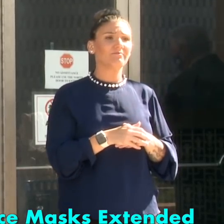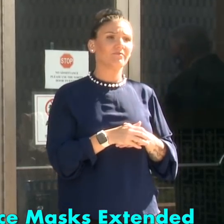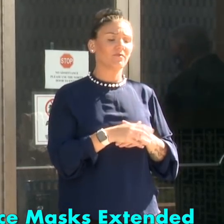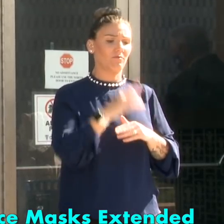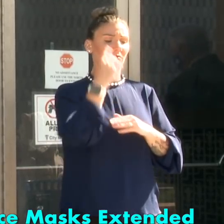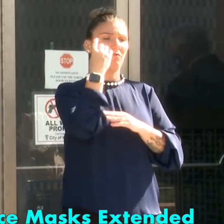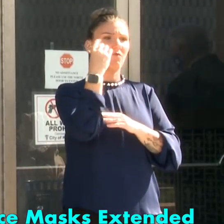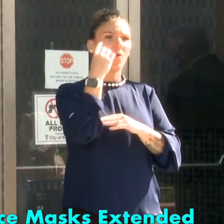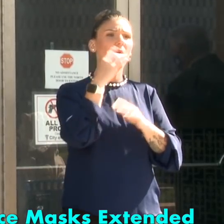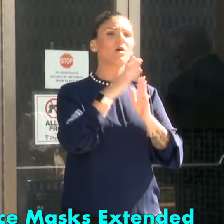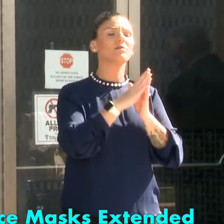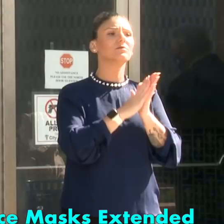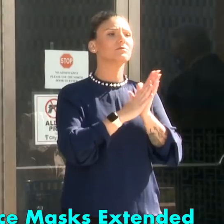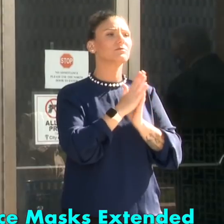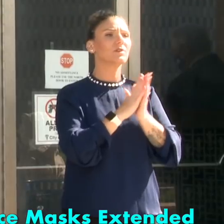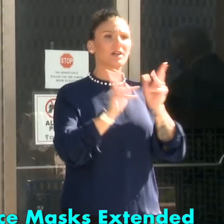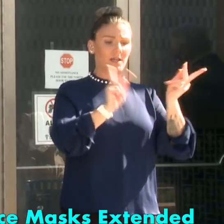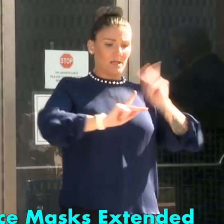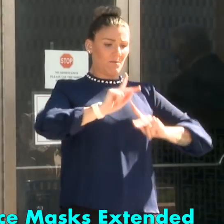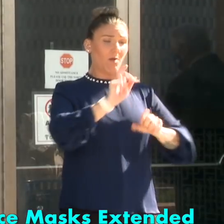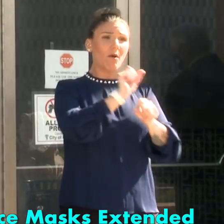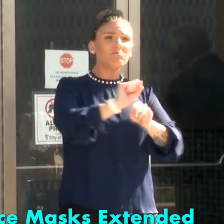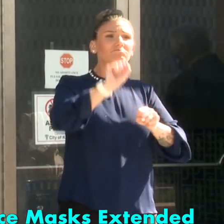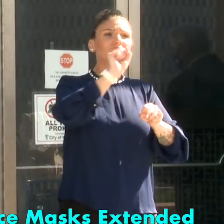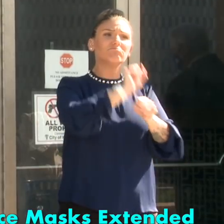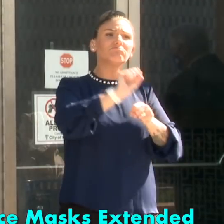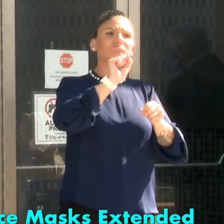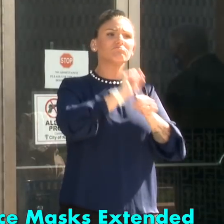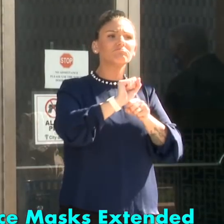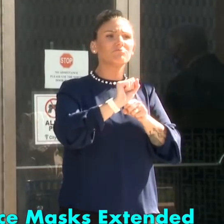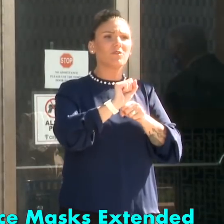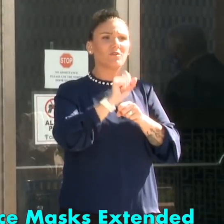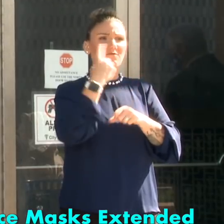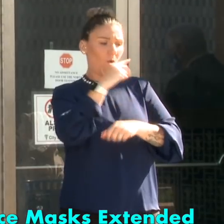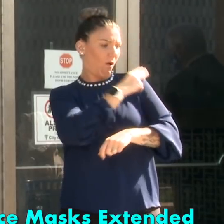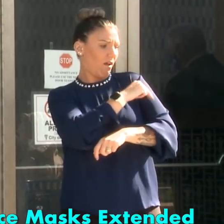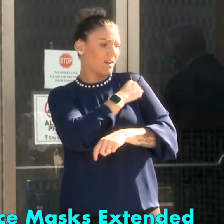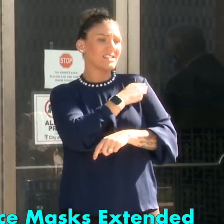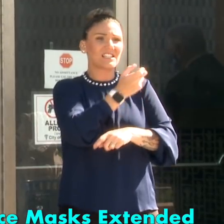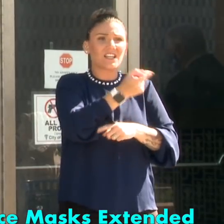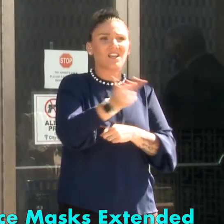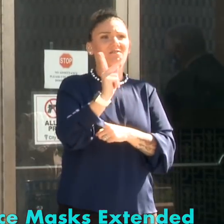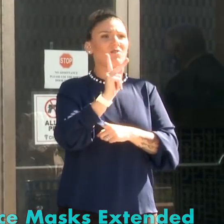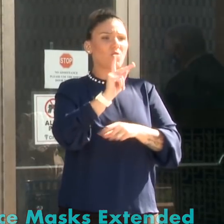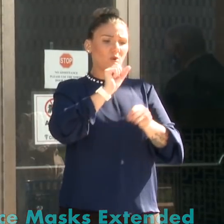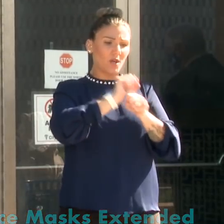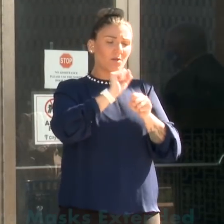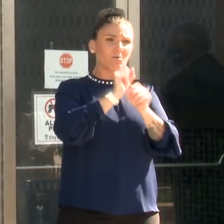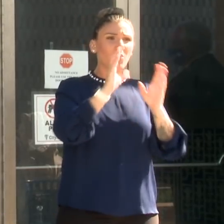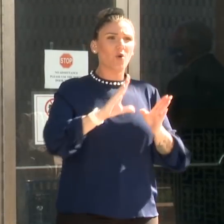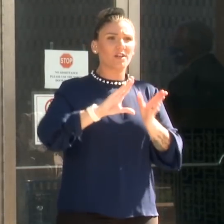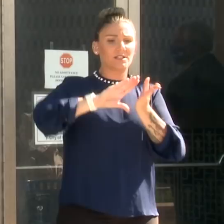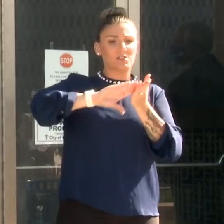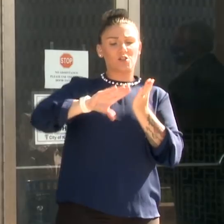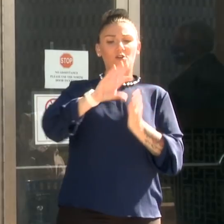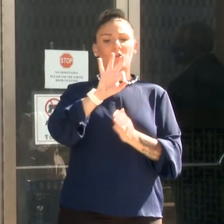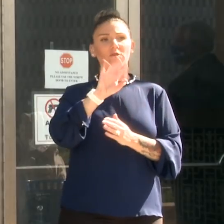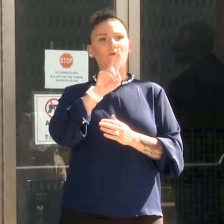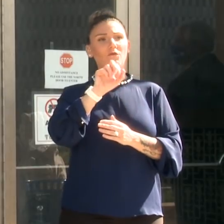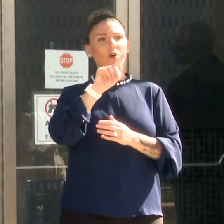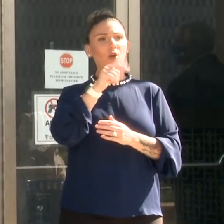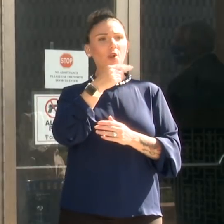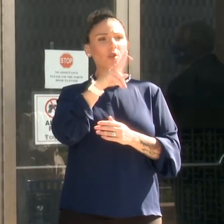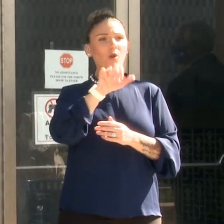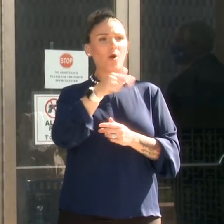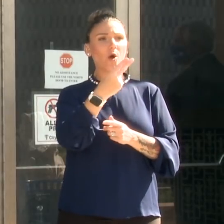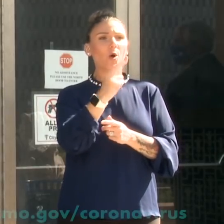For our people who are working in the hospitals, we continue to have a few employees who are furloughed. We do have a few employees